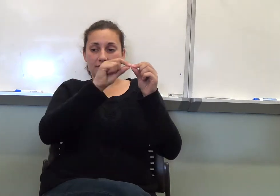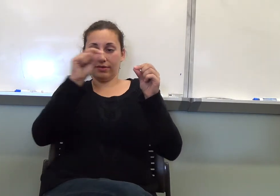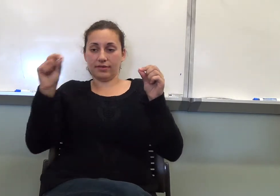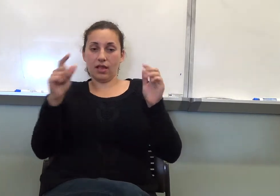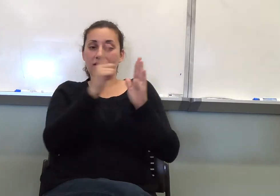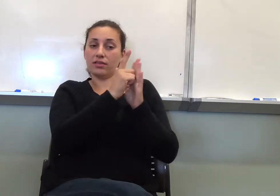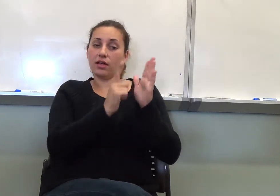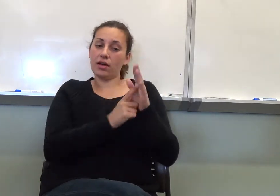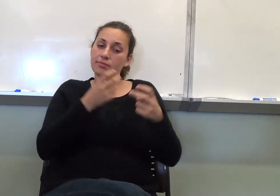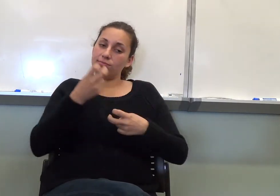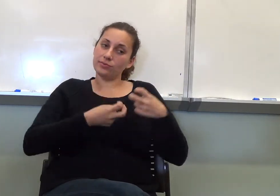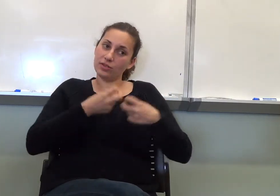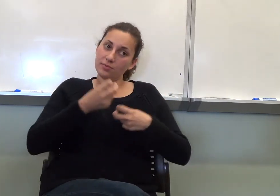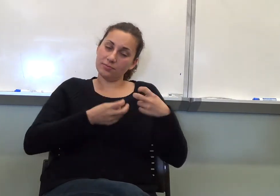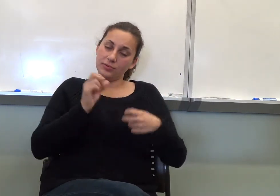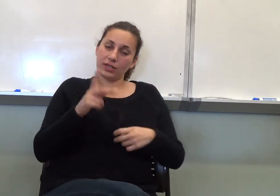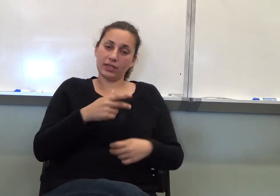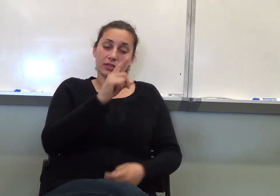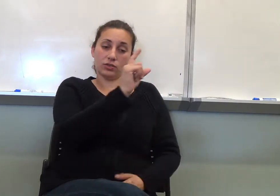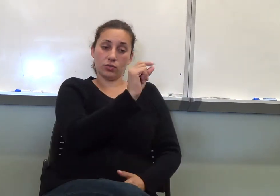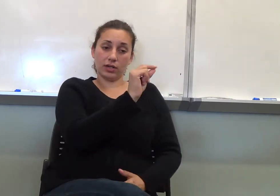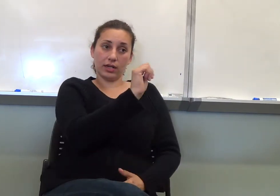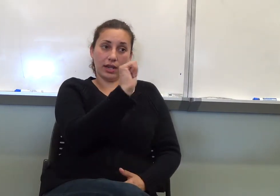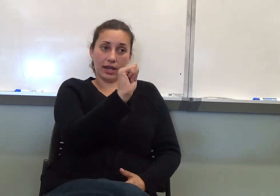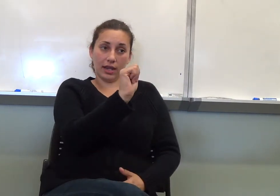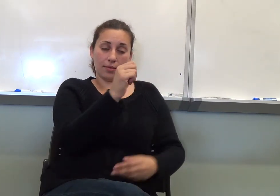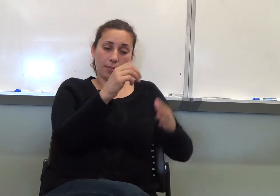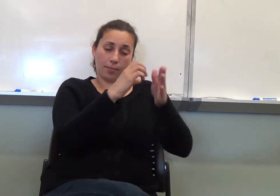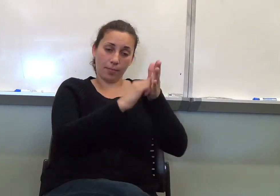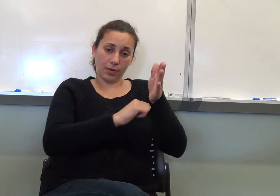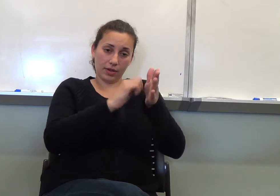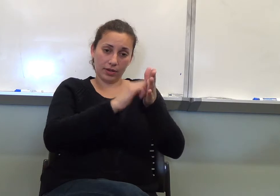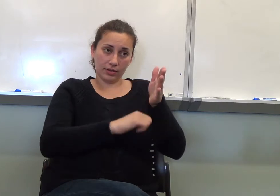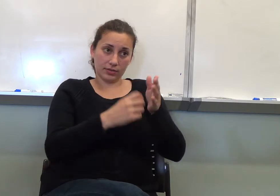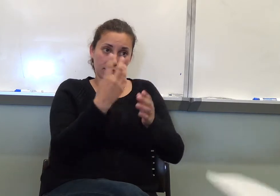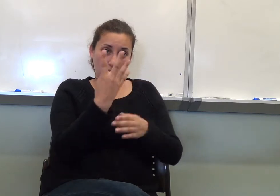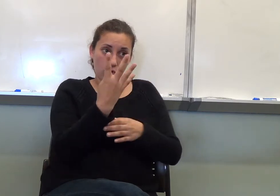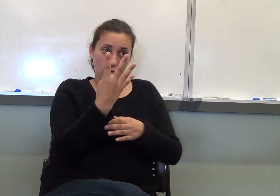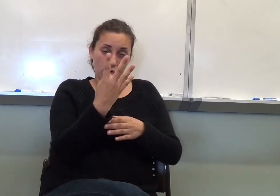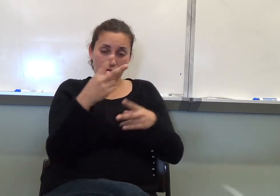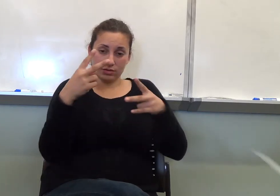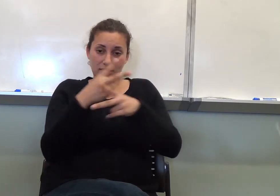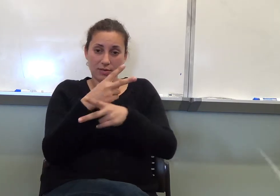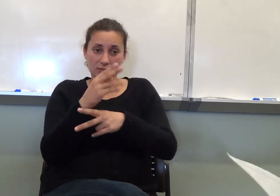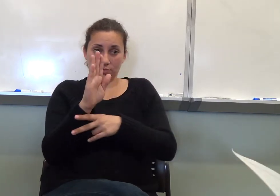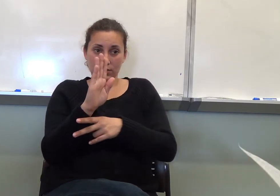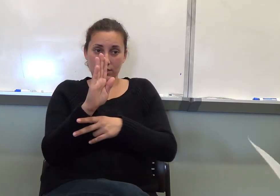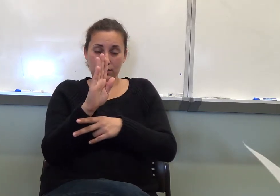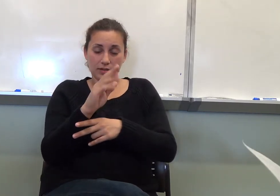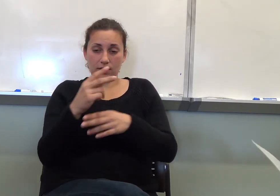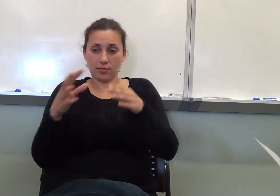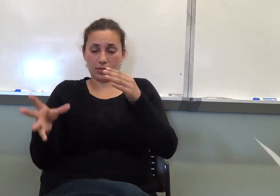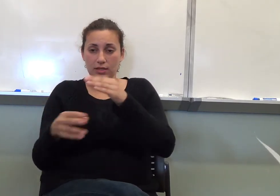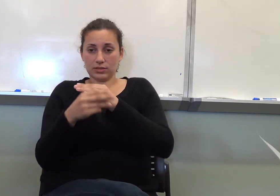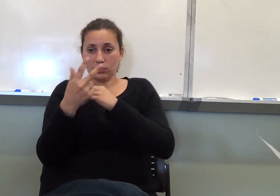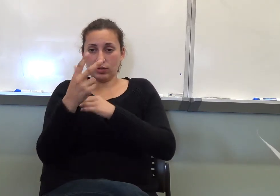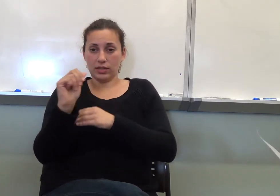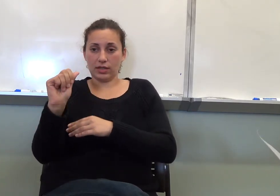problem. 20A minus 4 times B plus 3A minus